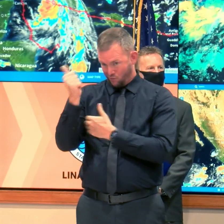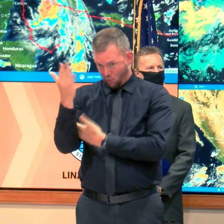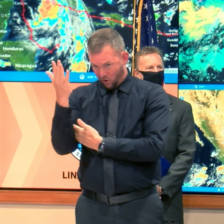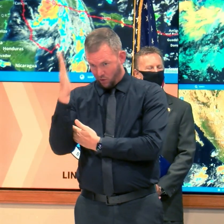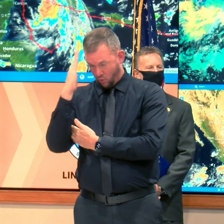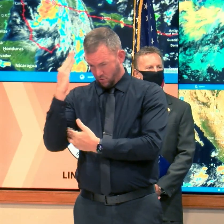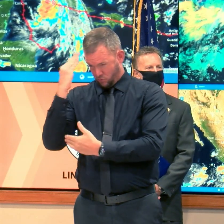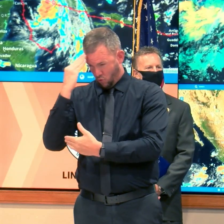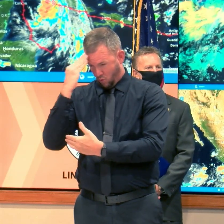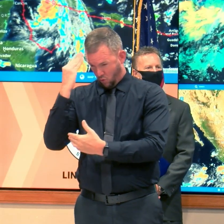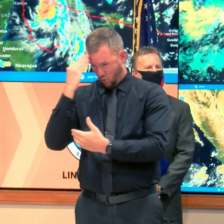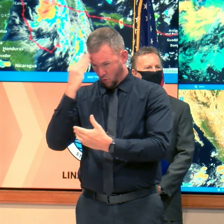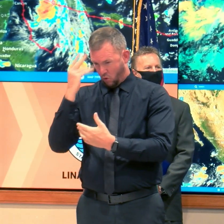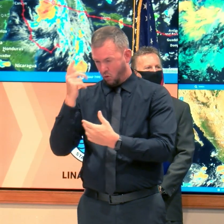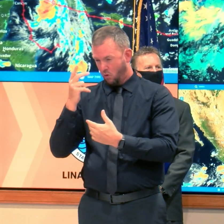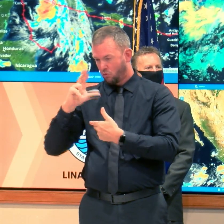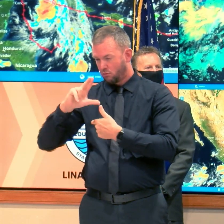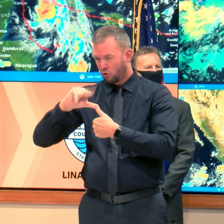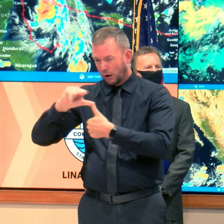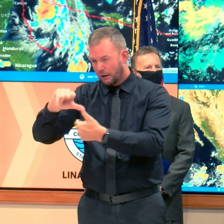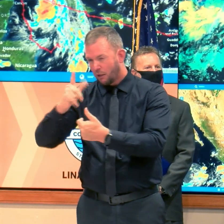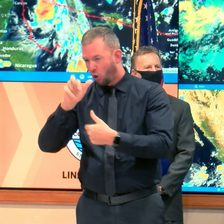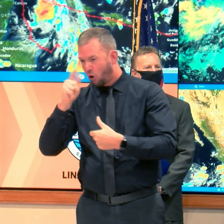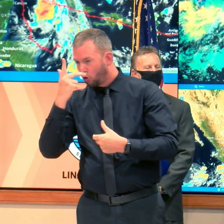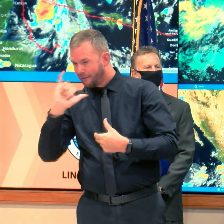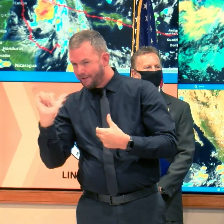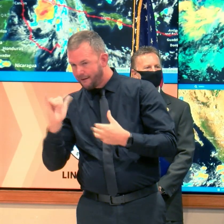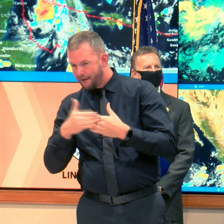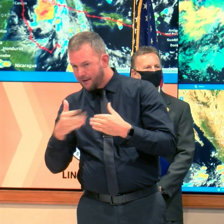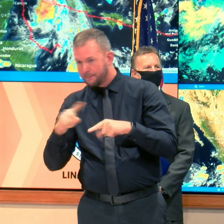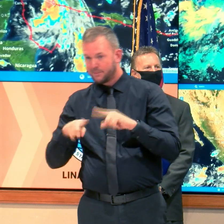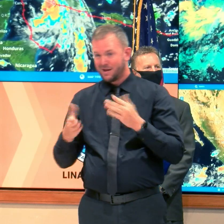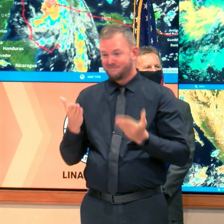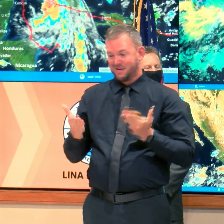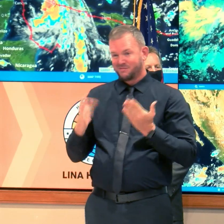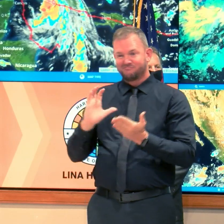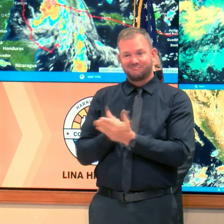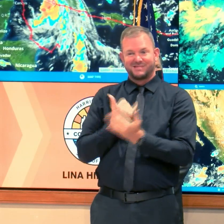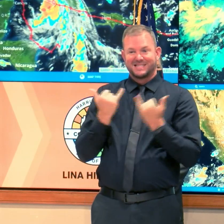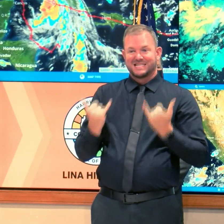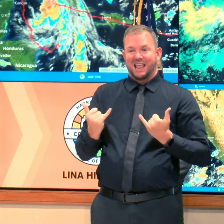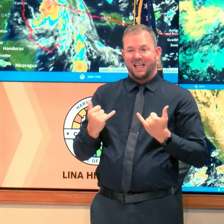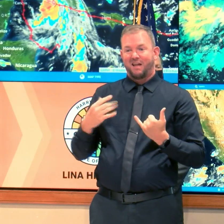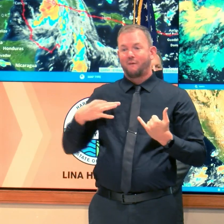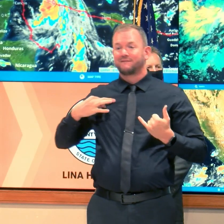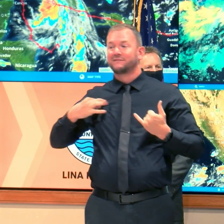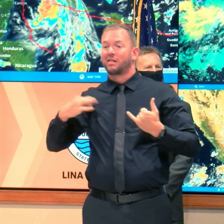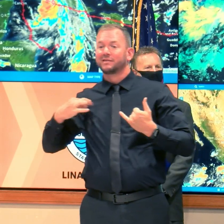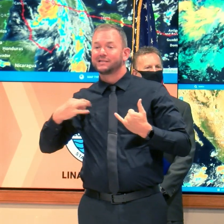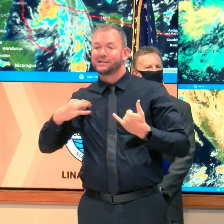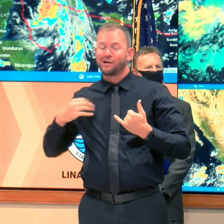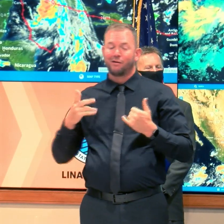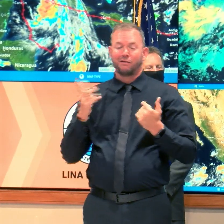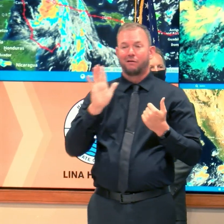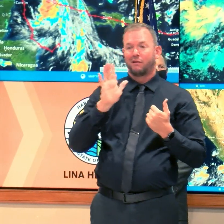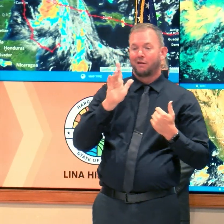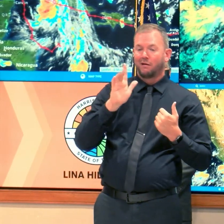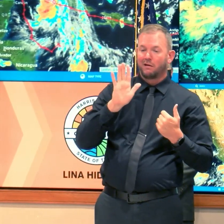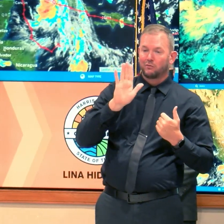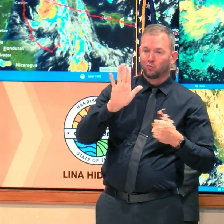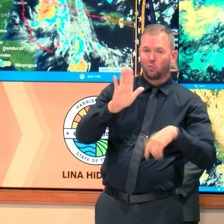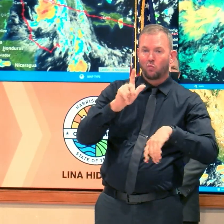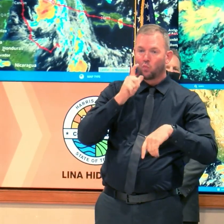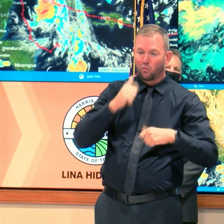may start engaging in voluntary evacuation programs, whether it's Galveston, whether it's Chambers County, whether it's